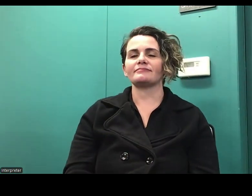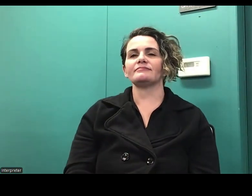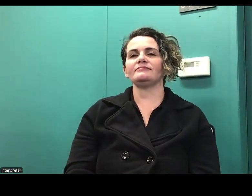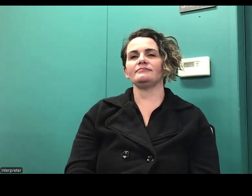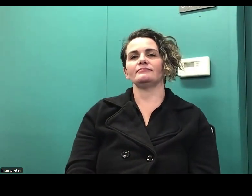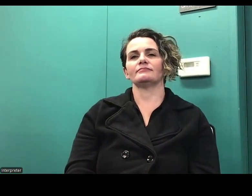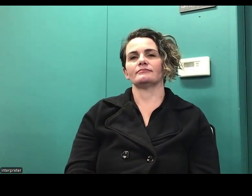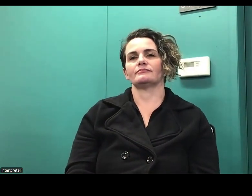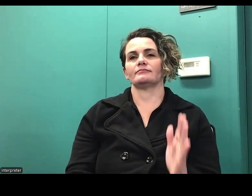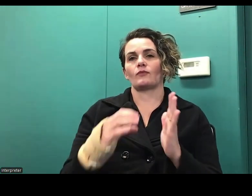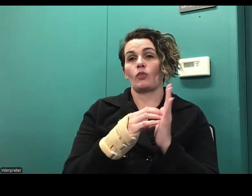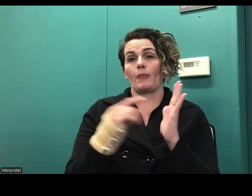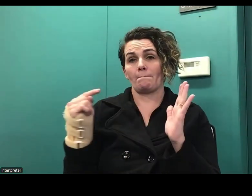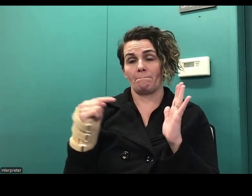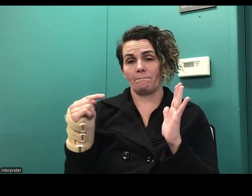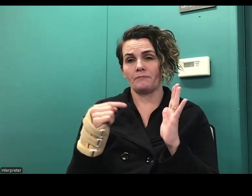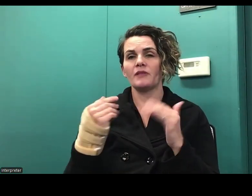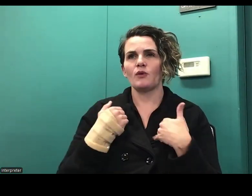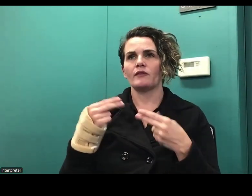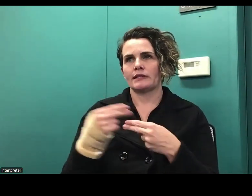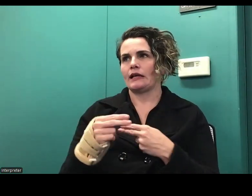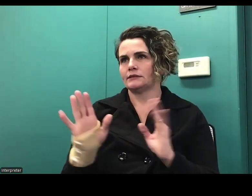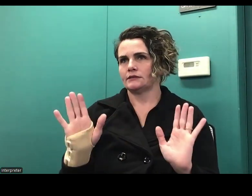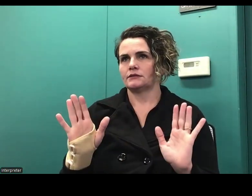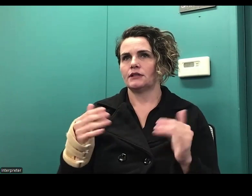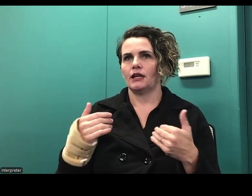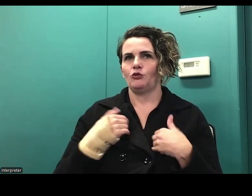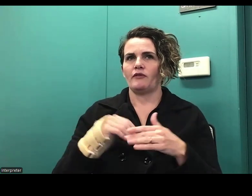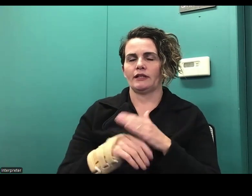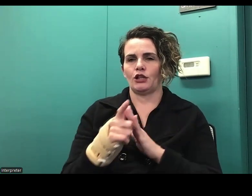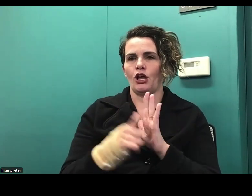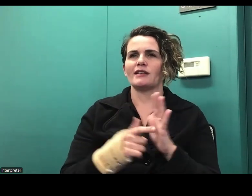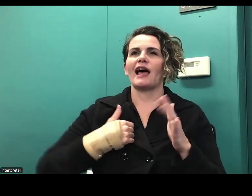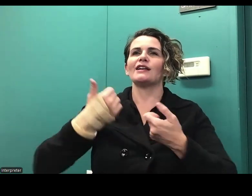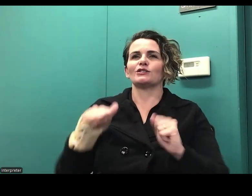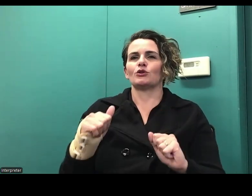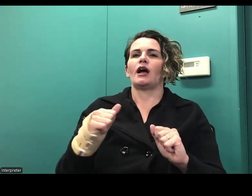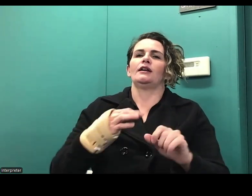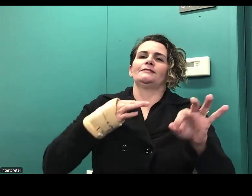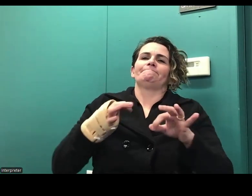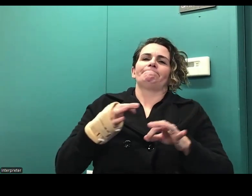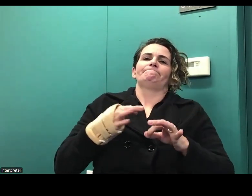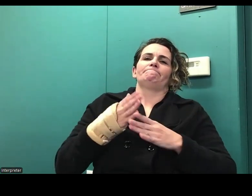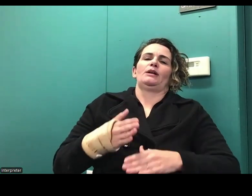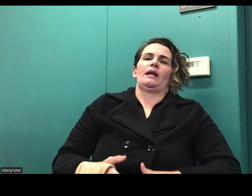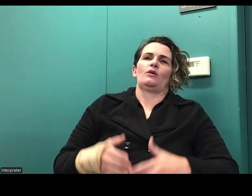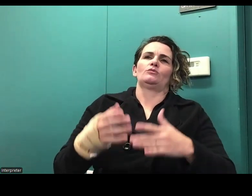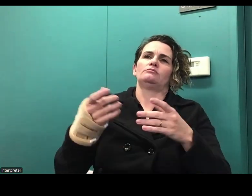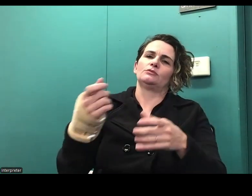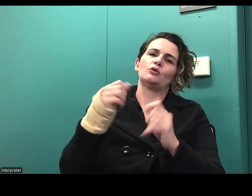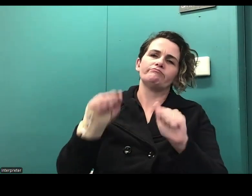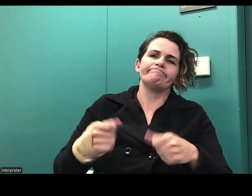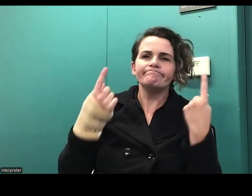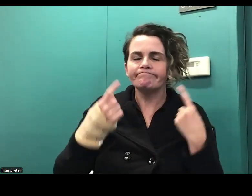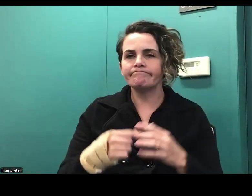point out, and like I said, you're gonna have the slides and you have access to the laws. I just try to break them down a little bit. So I want you to make sure